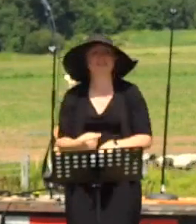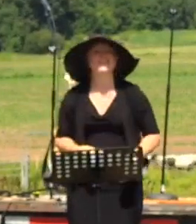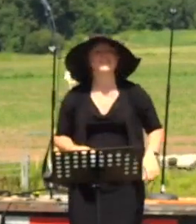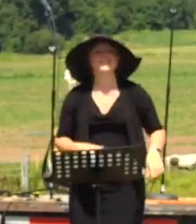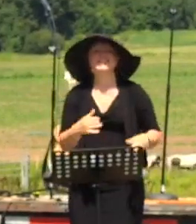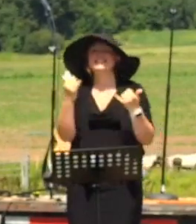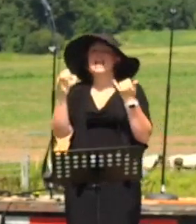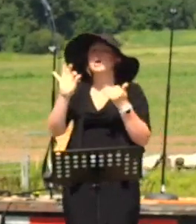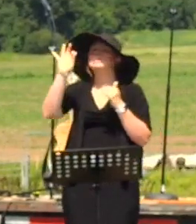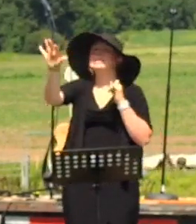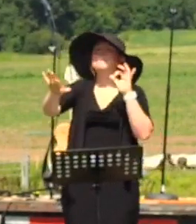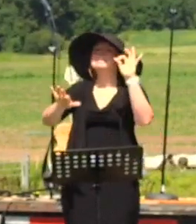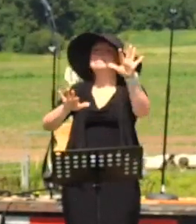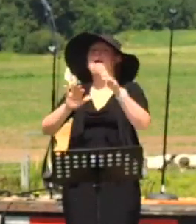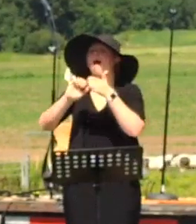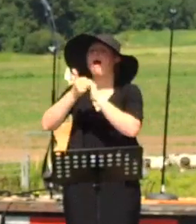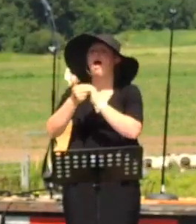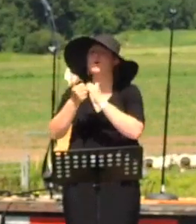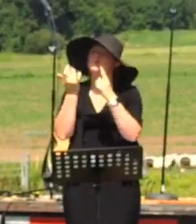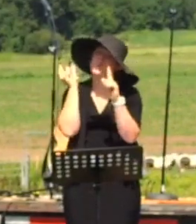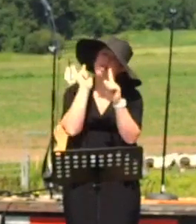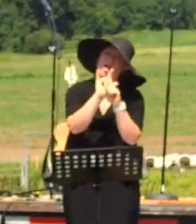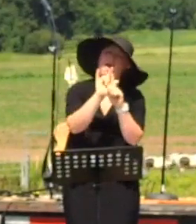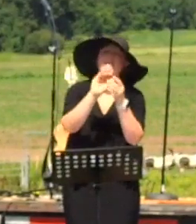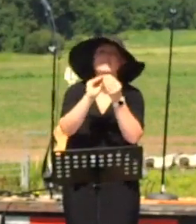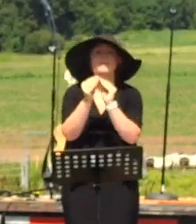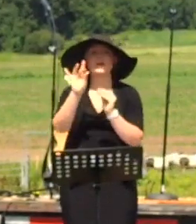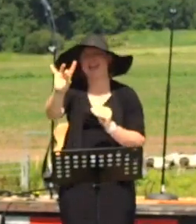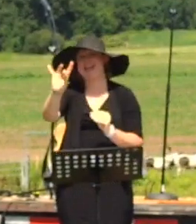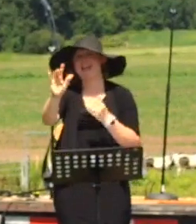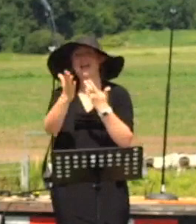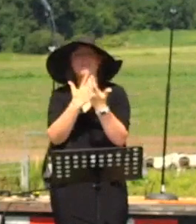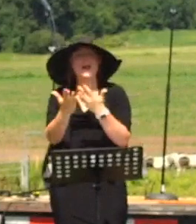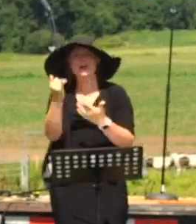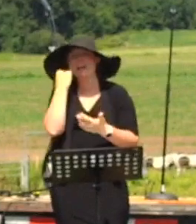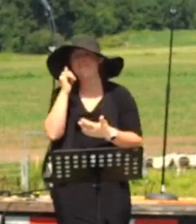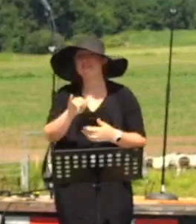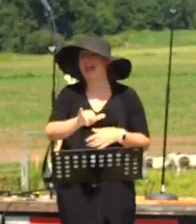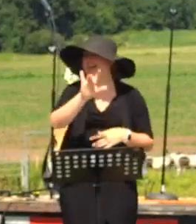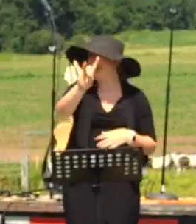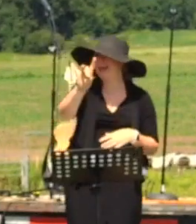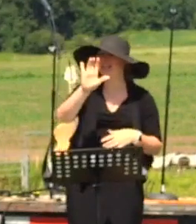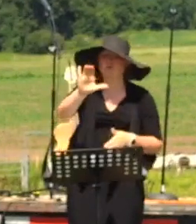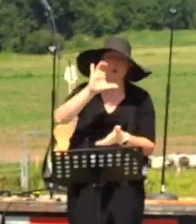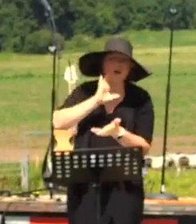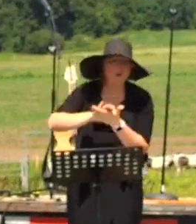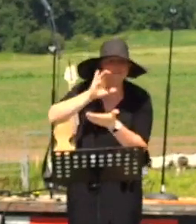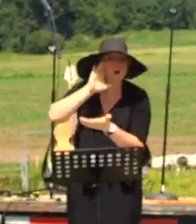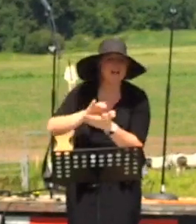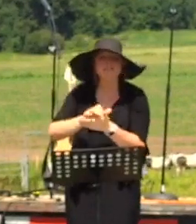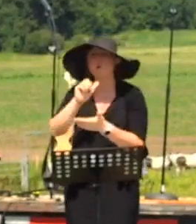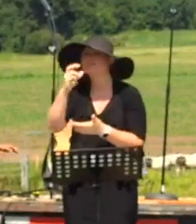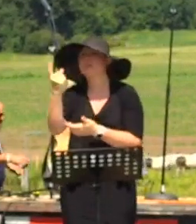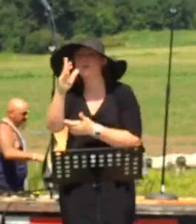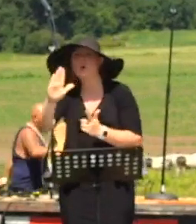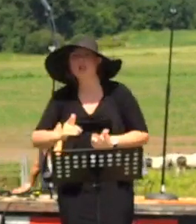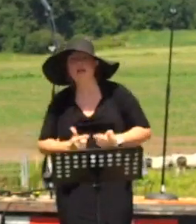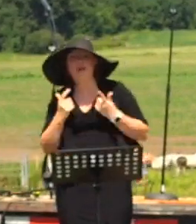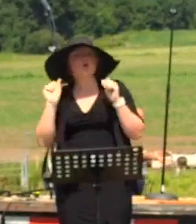on how to love an eight. And it doesn't matter if that eight is your spouse or if it's just someone in your life. It could be a